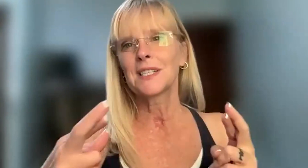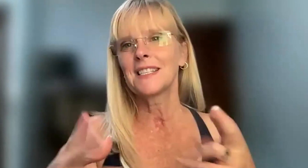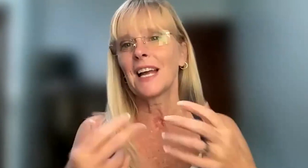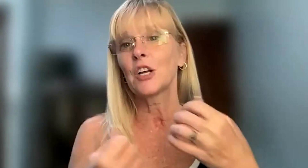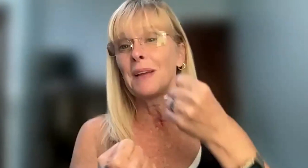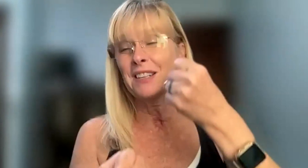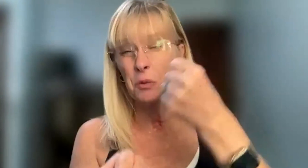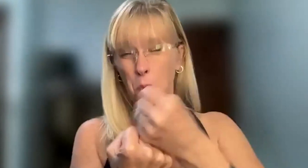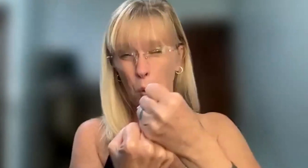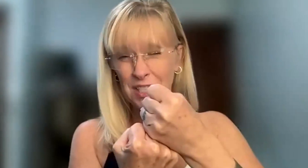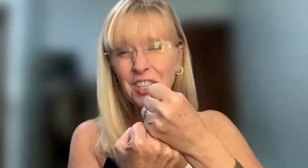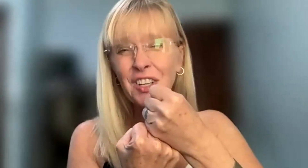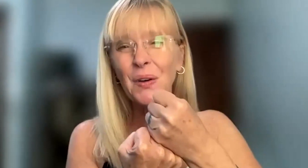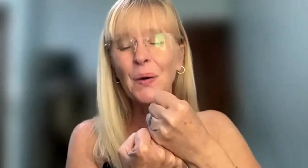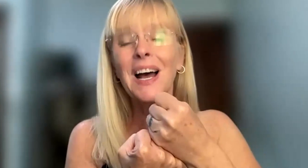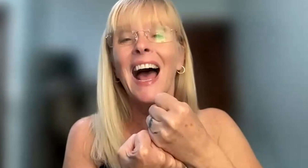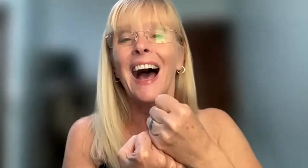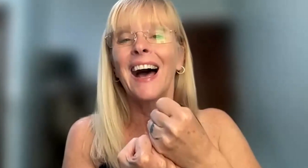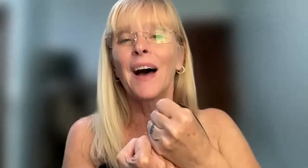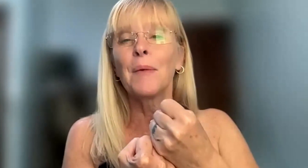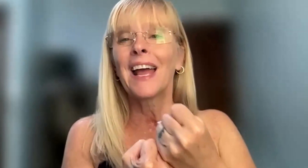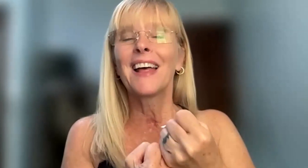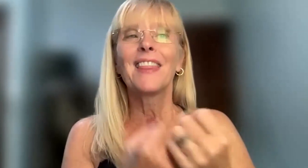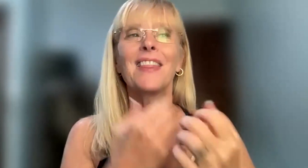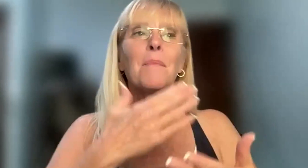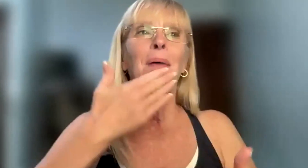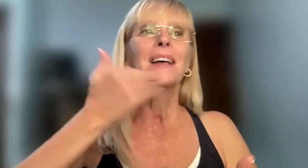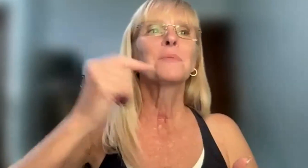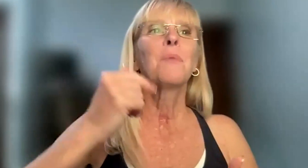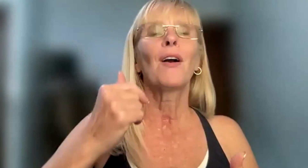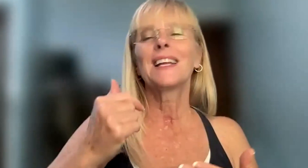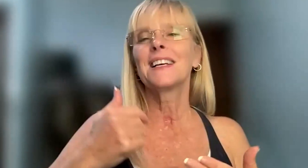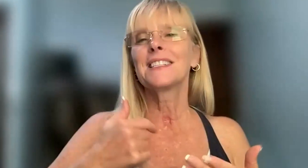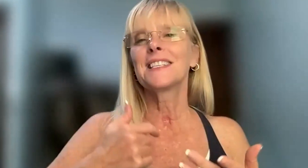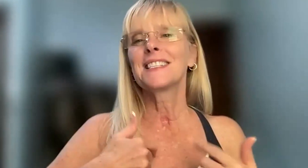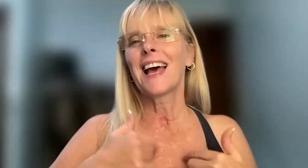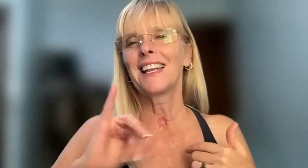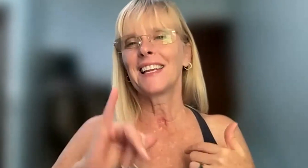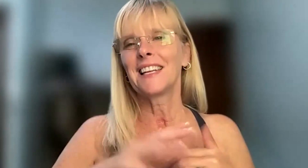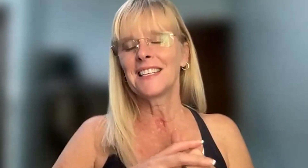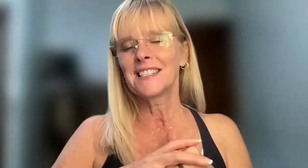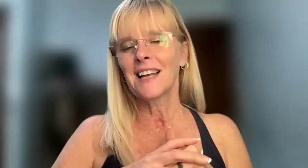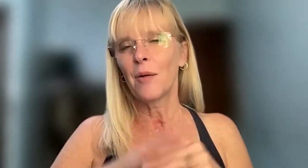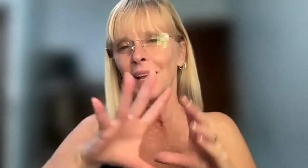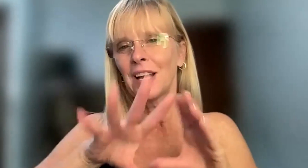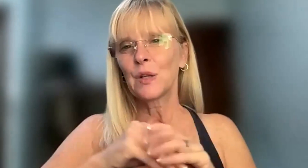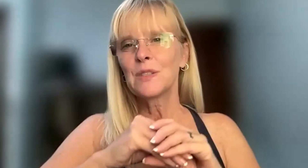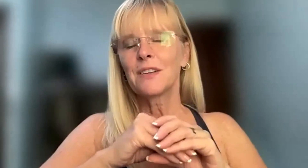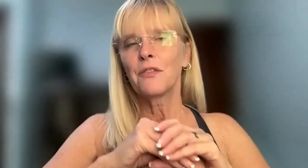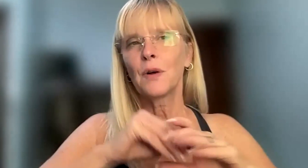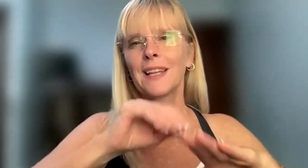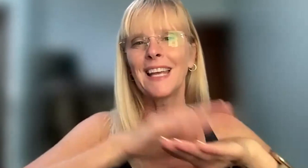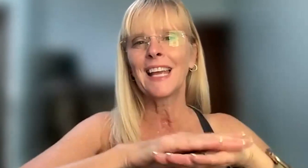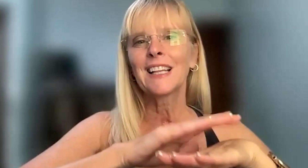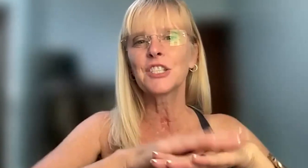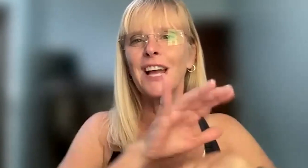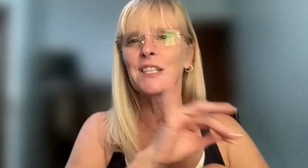that could be a support to you. And the best part is that it is inclusive English as